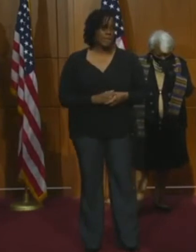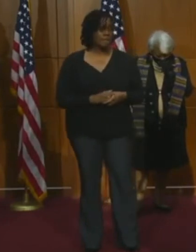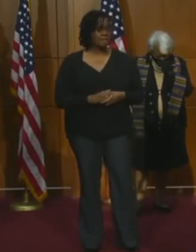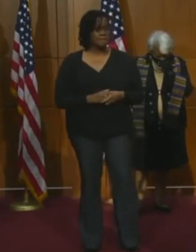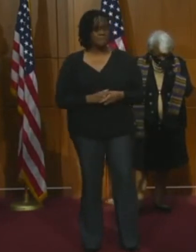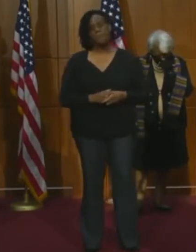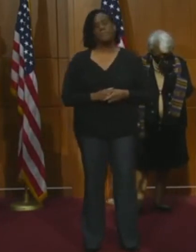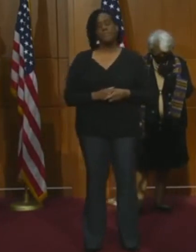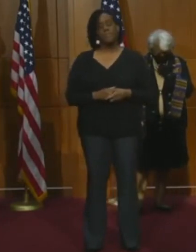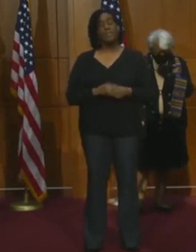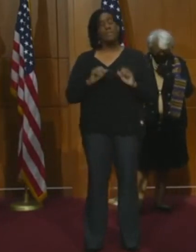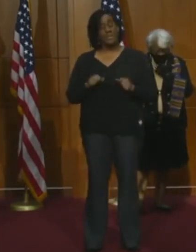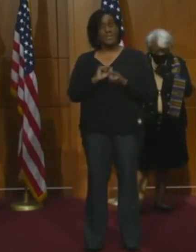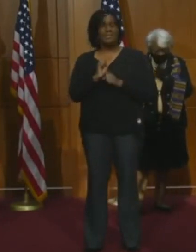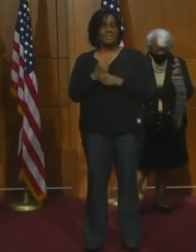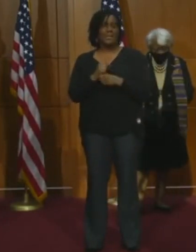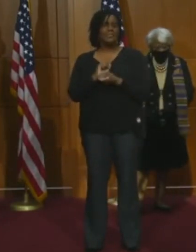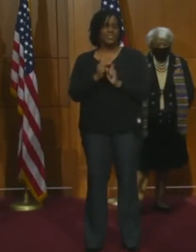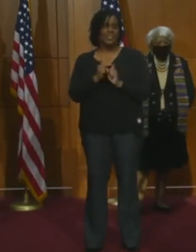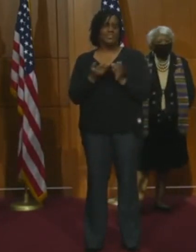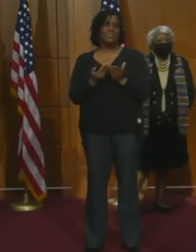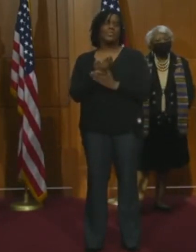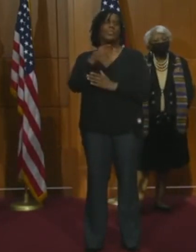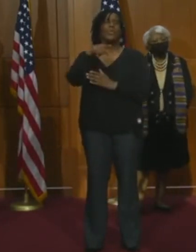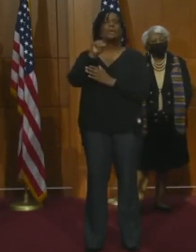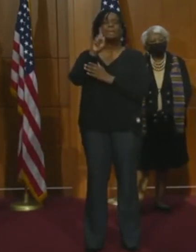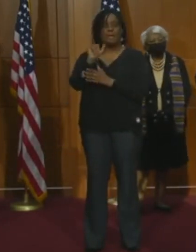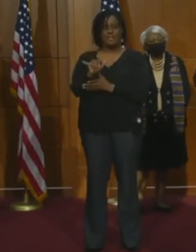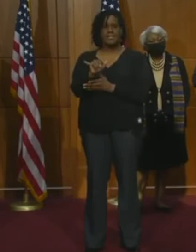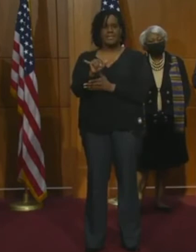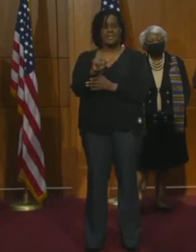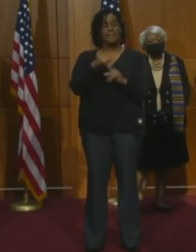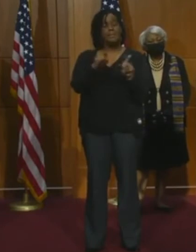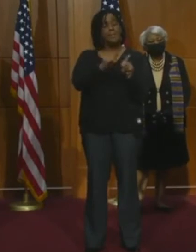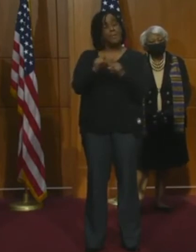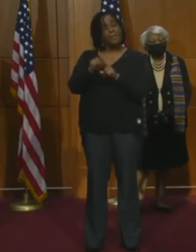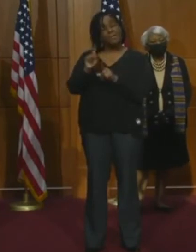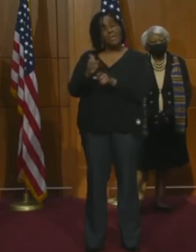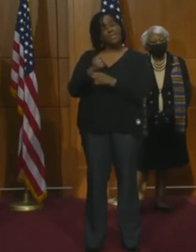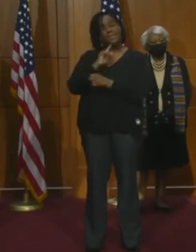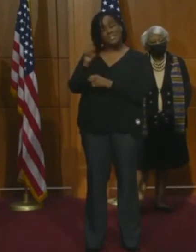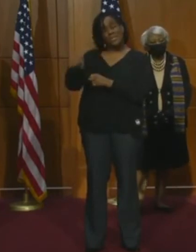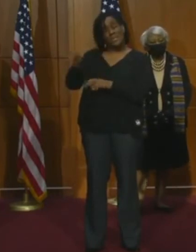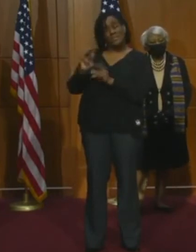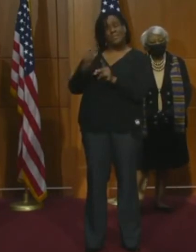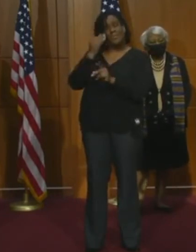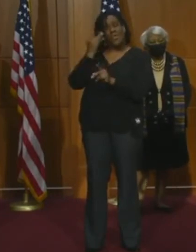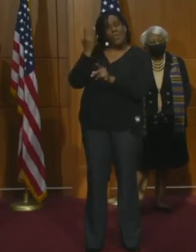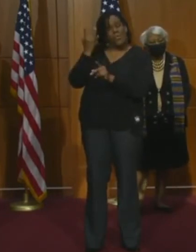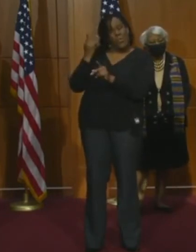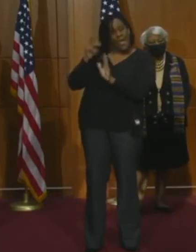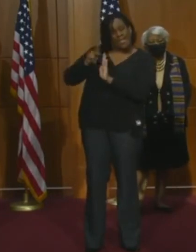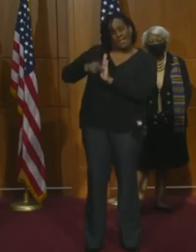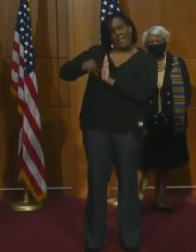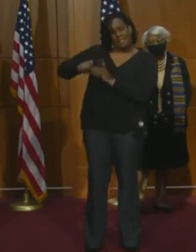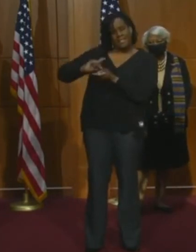can create change through policy, but we also need to ensure that people understand why policies